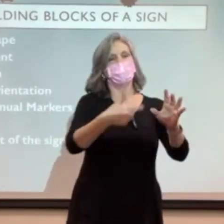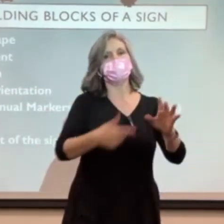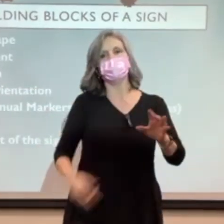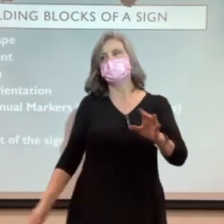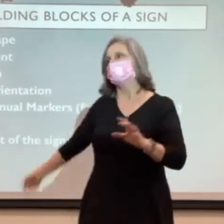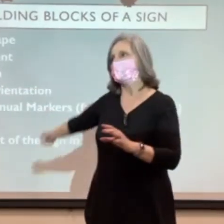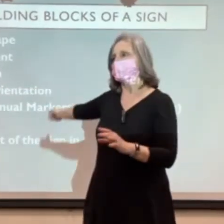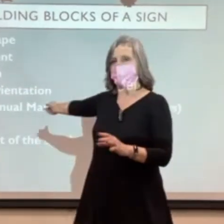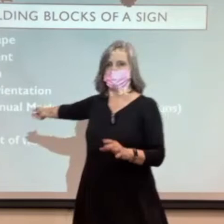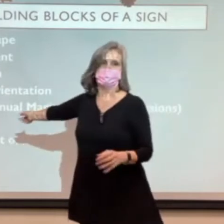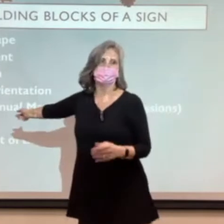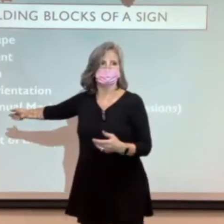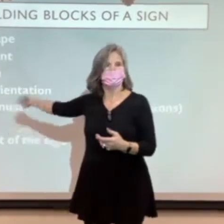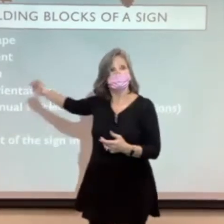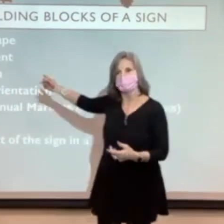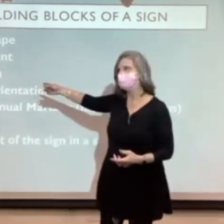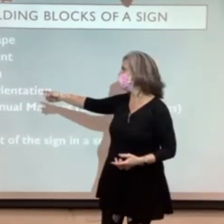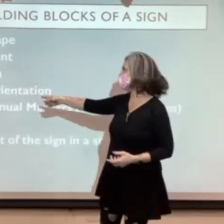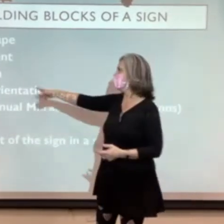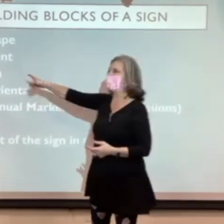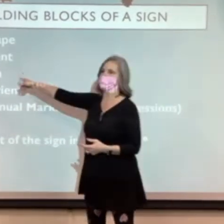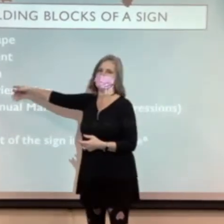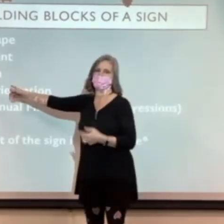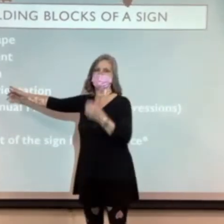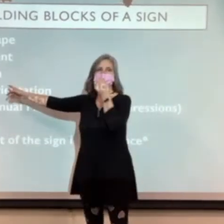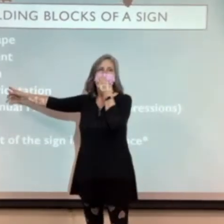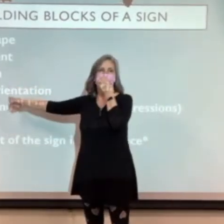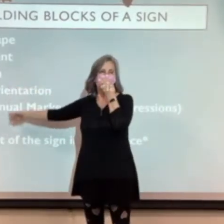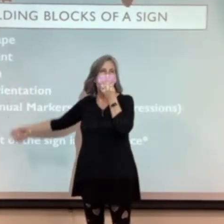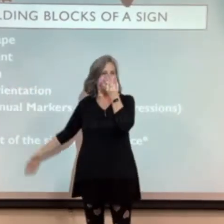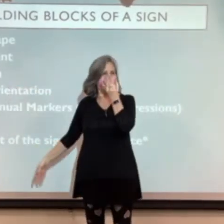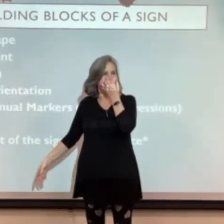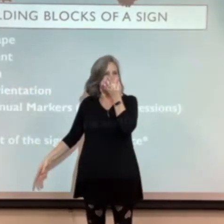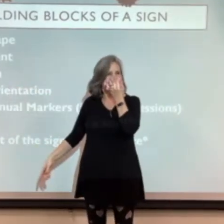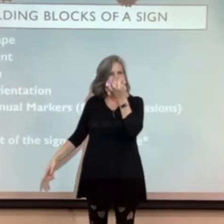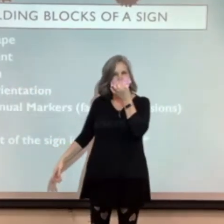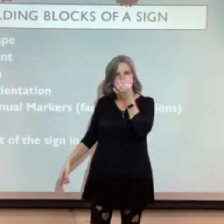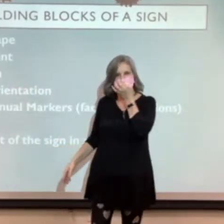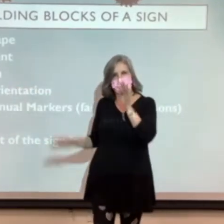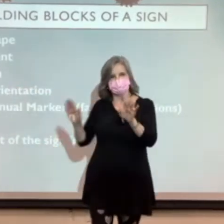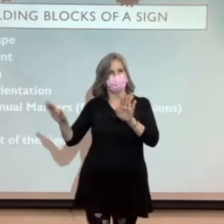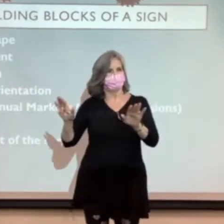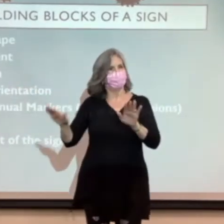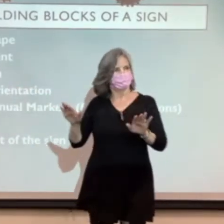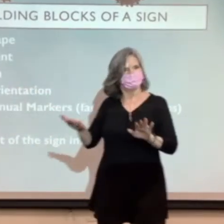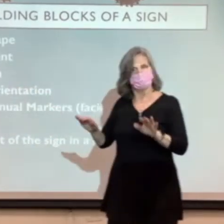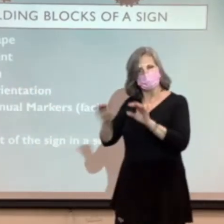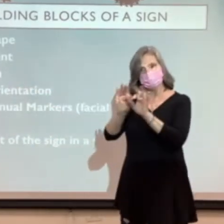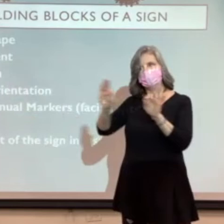sound. When we sign it, it's a different between location or palm orientation. So that's how it factors in as